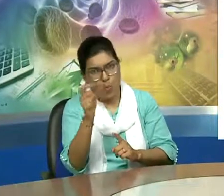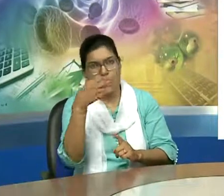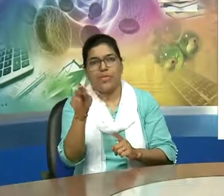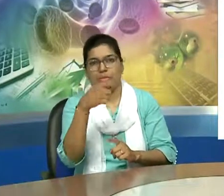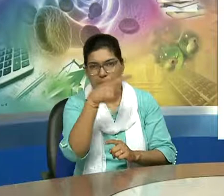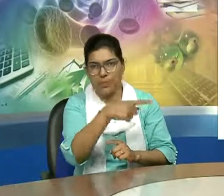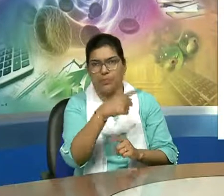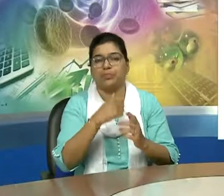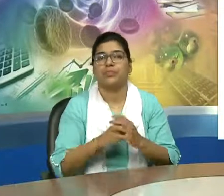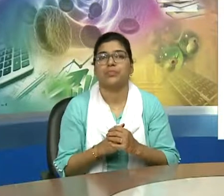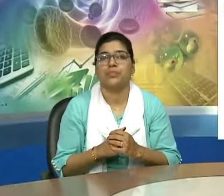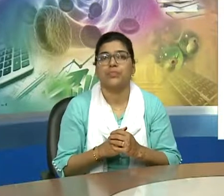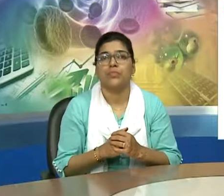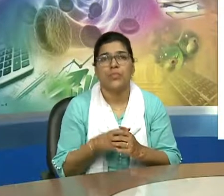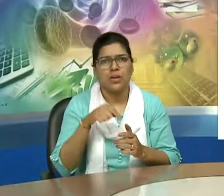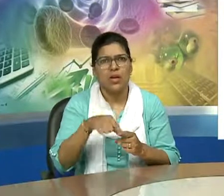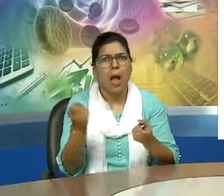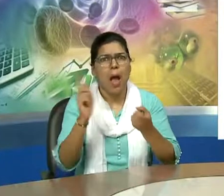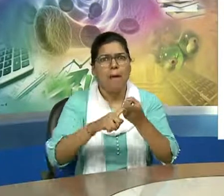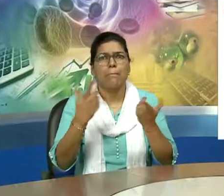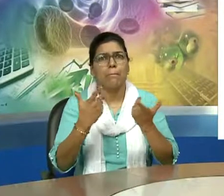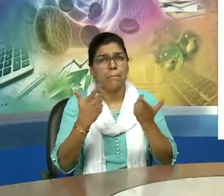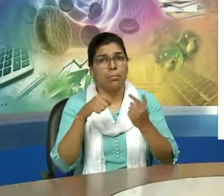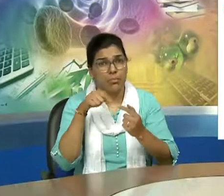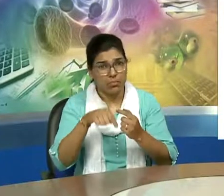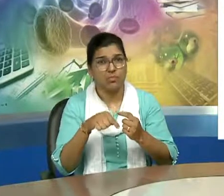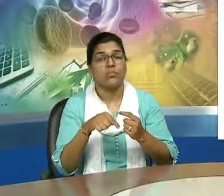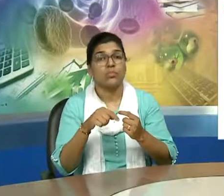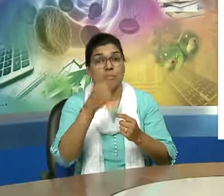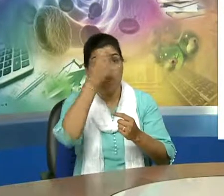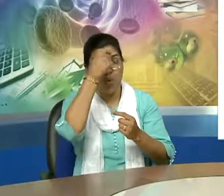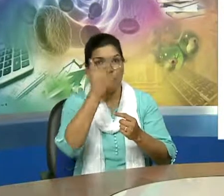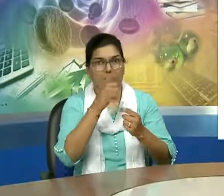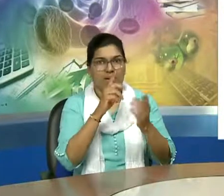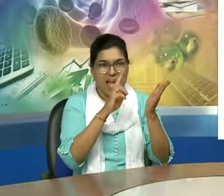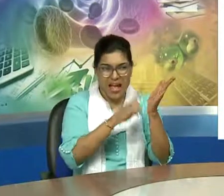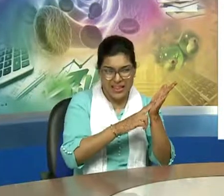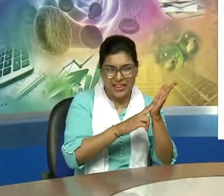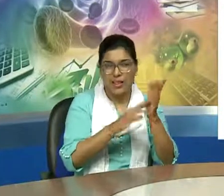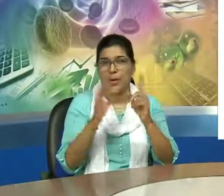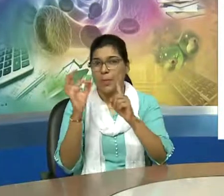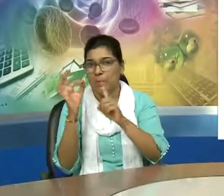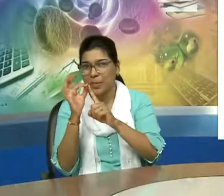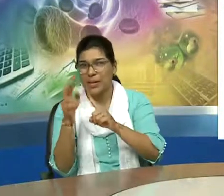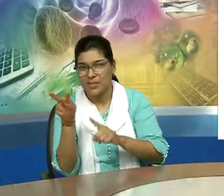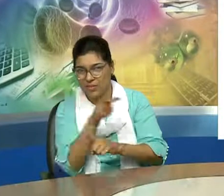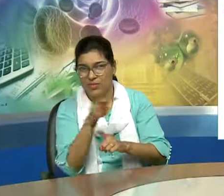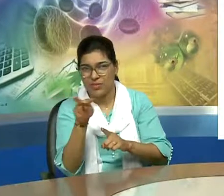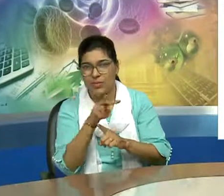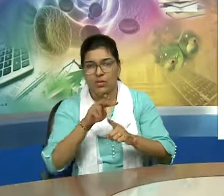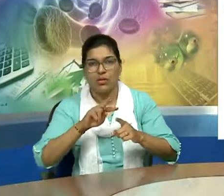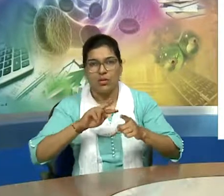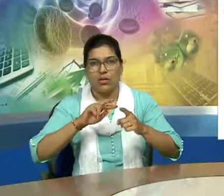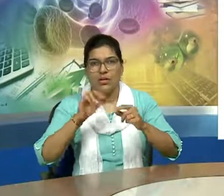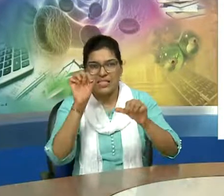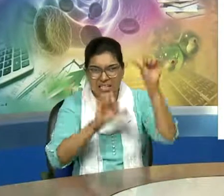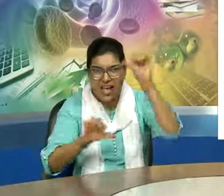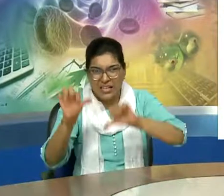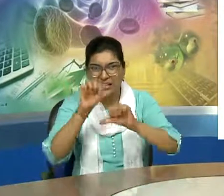Eutrophication of a water body occurs when plant nutrients such as nitrates and